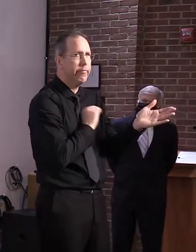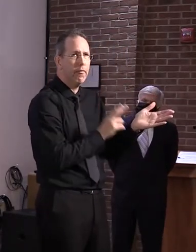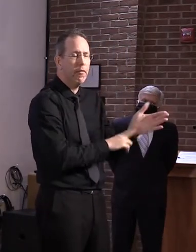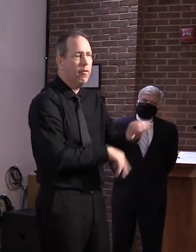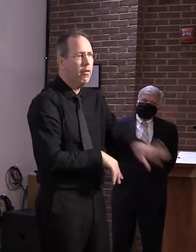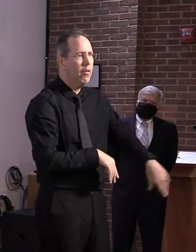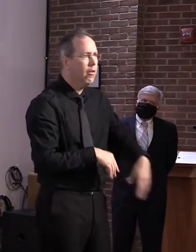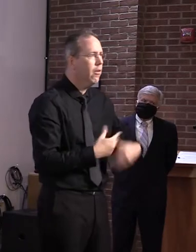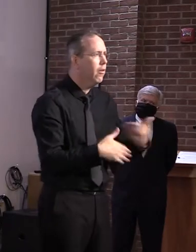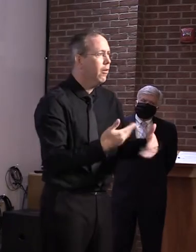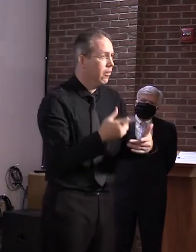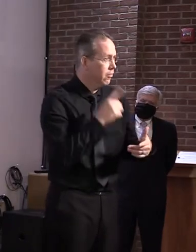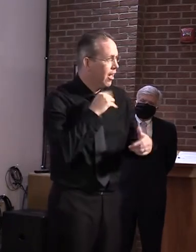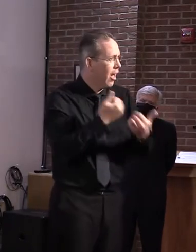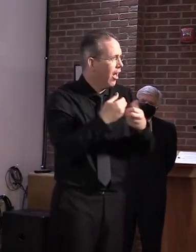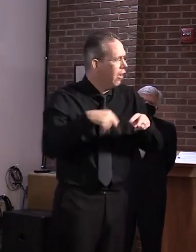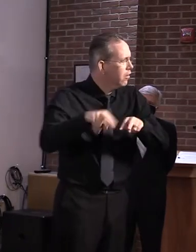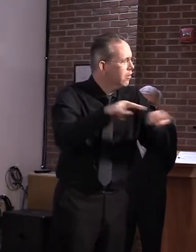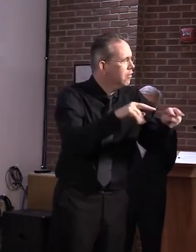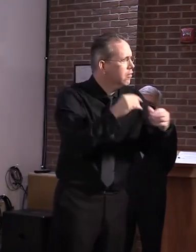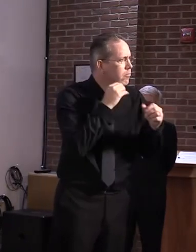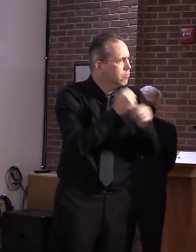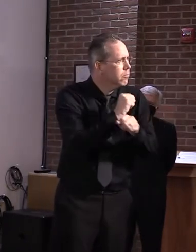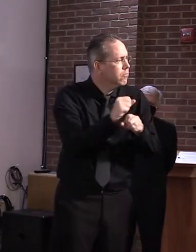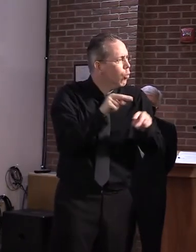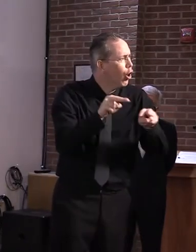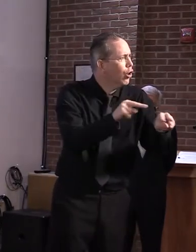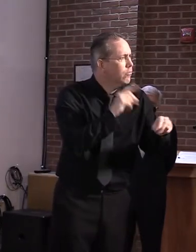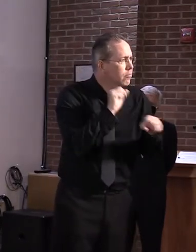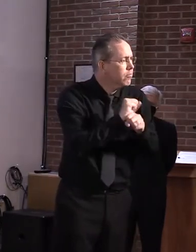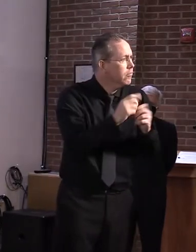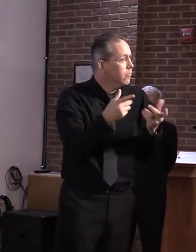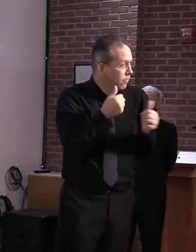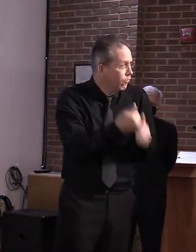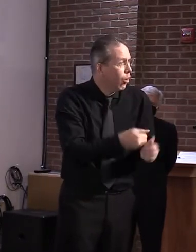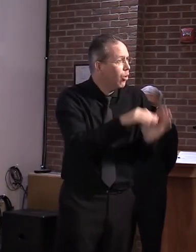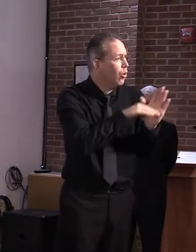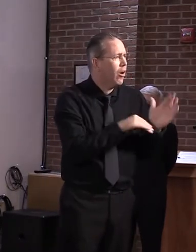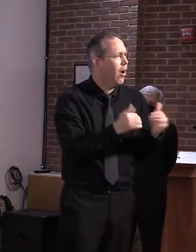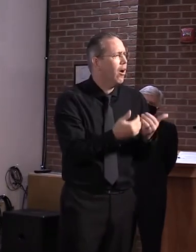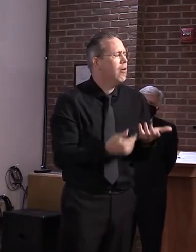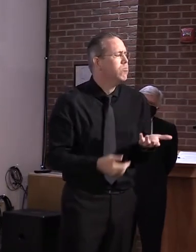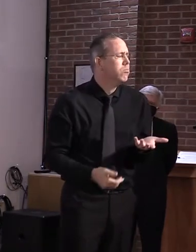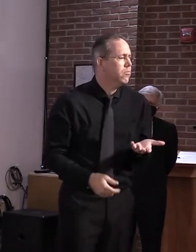So from my standpoint, I'm not sure that it's a legal